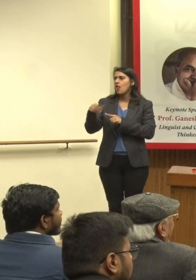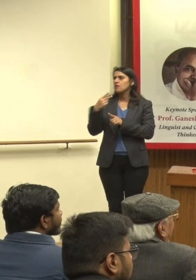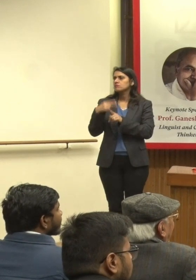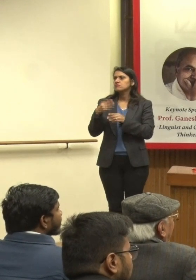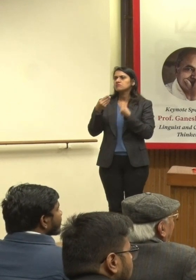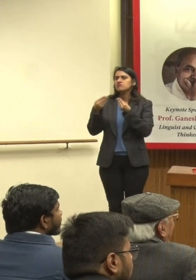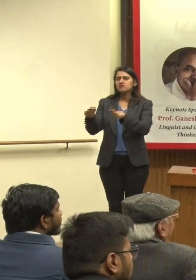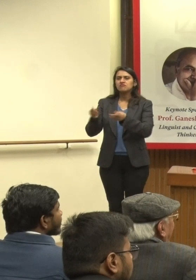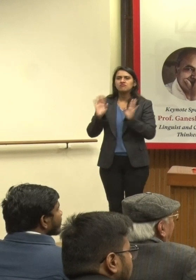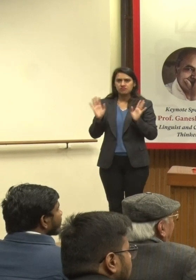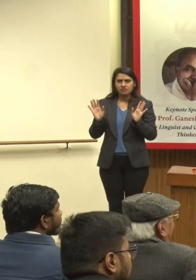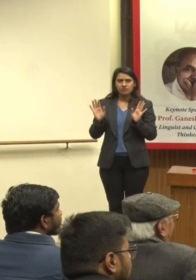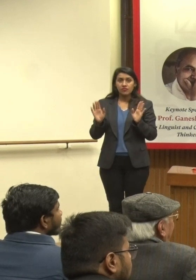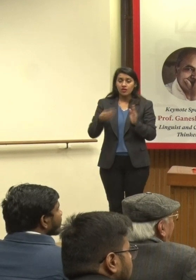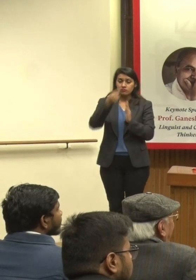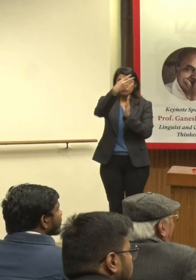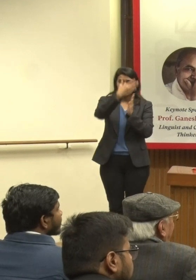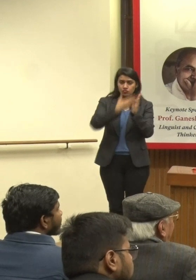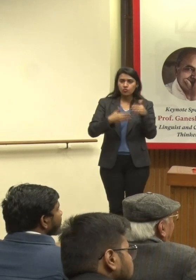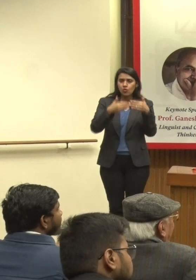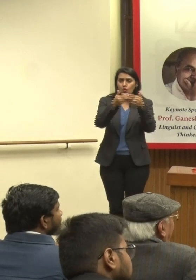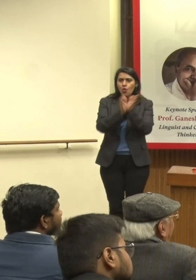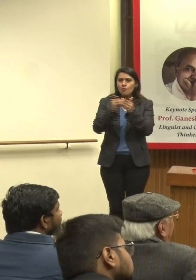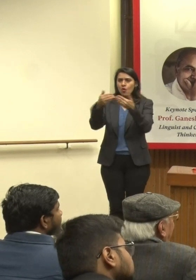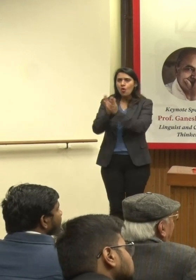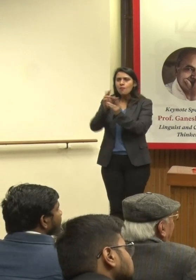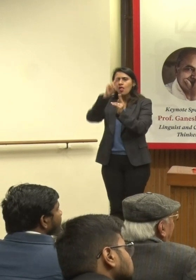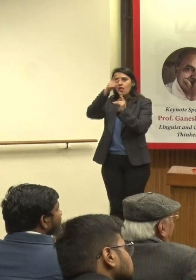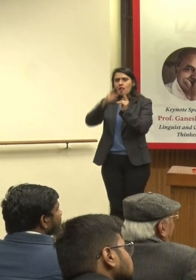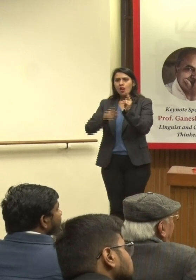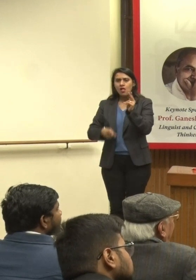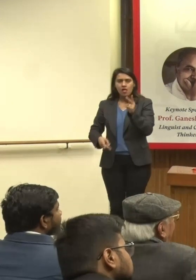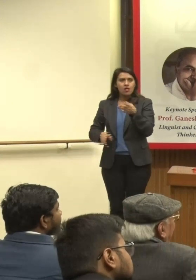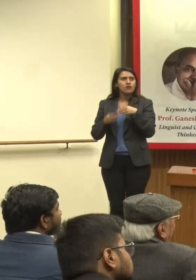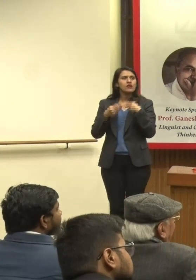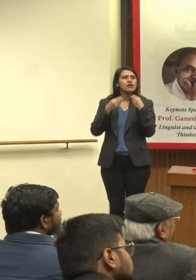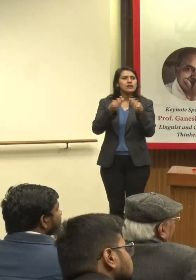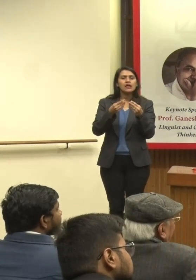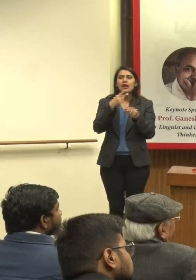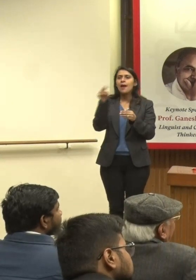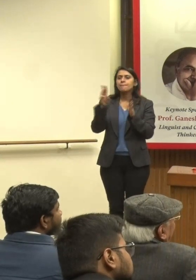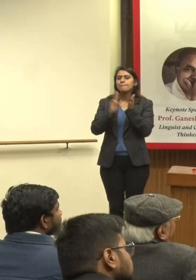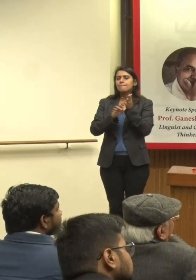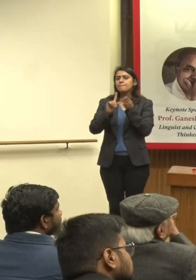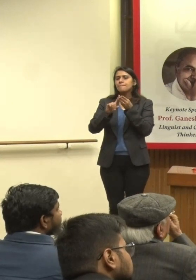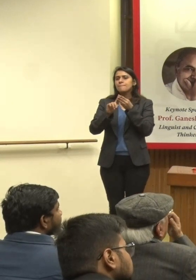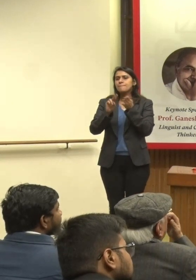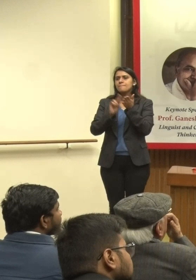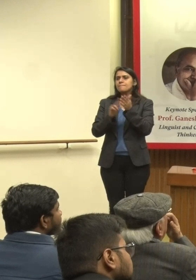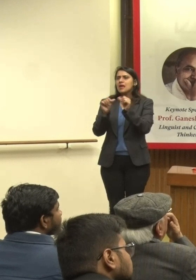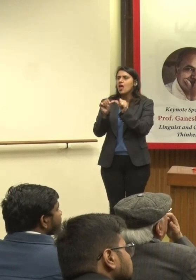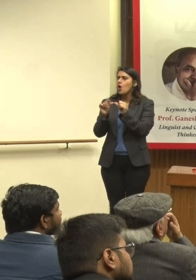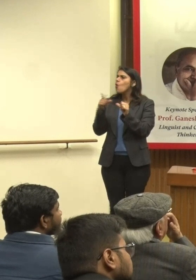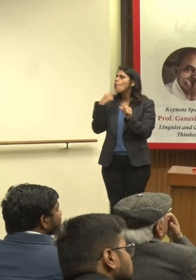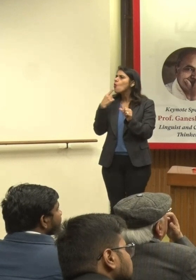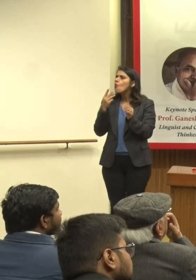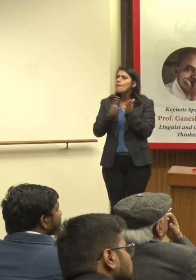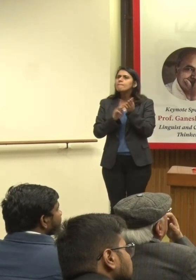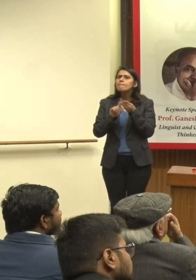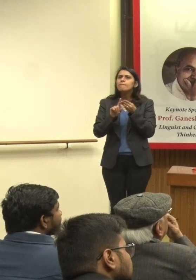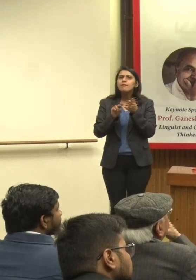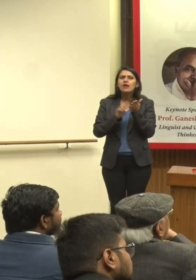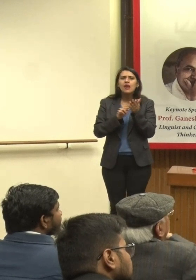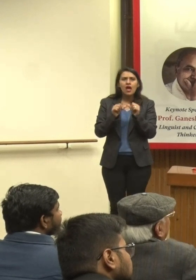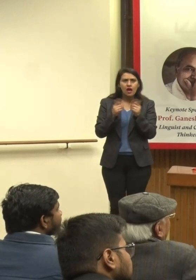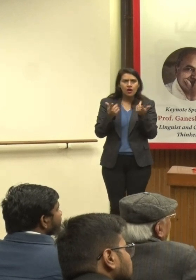They had given that list of communities included, for instance, Minas. Now, who were the Minas? Minas were